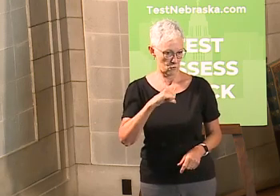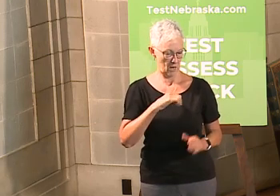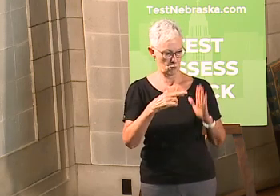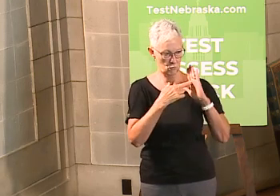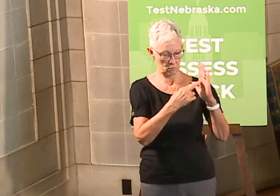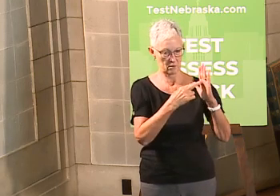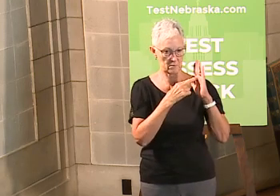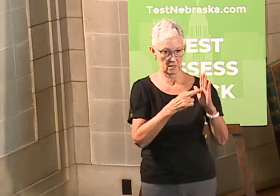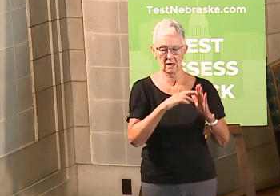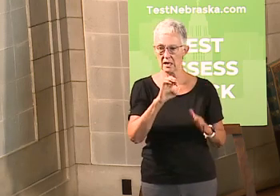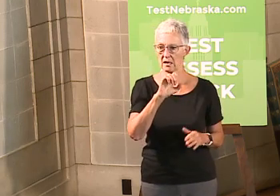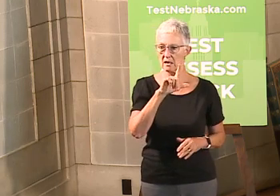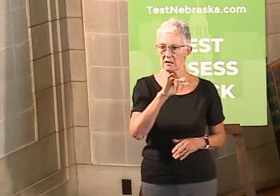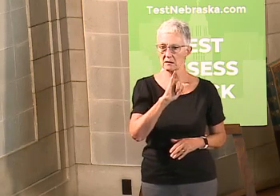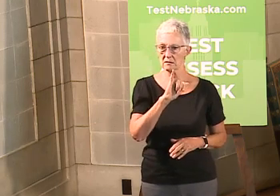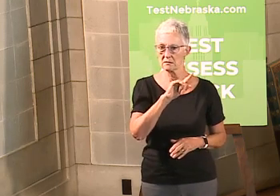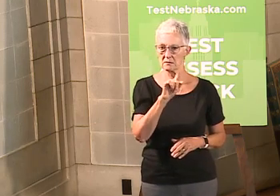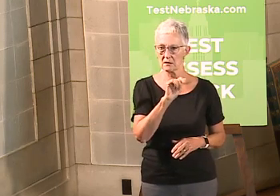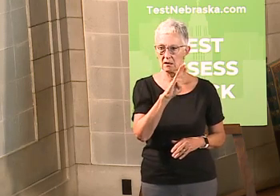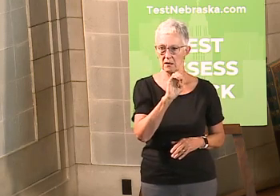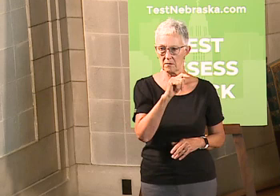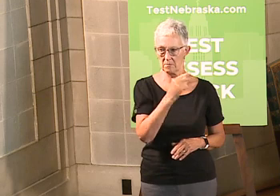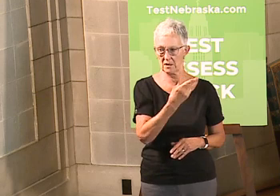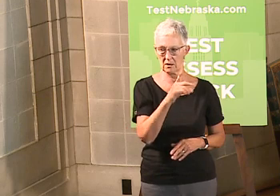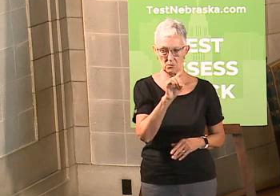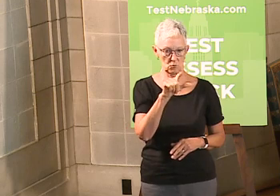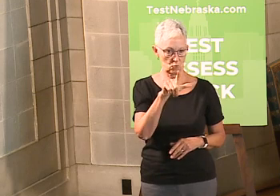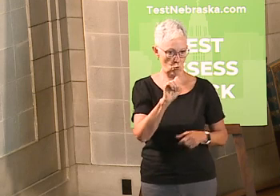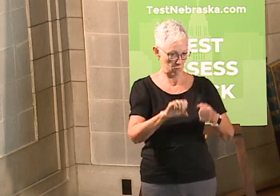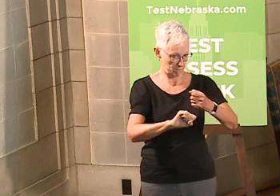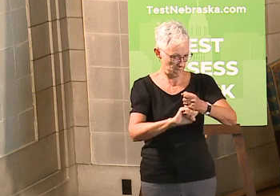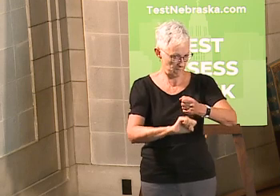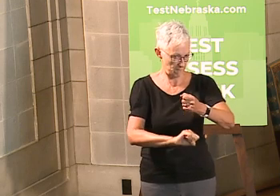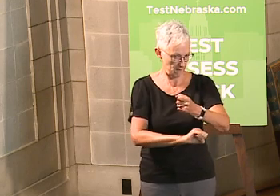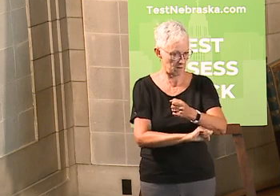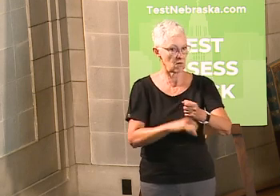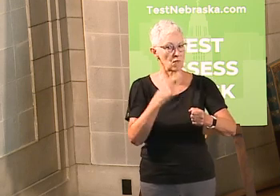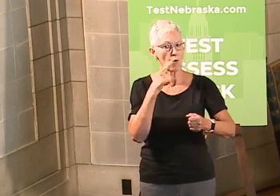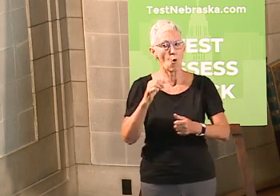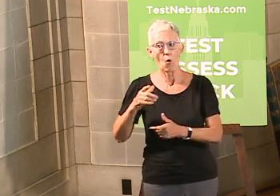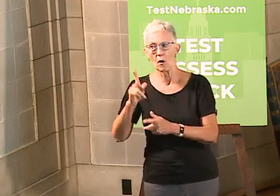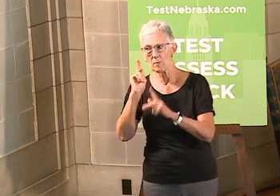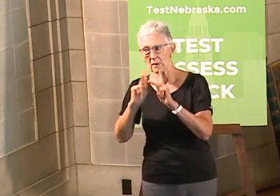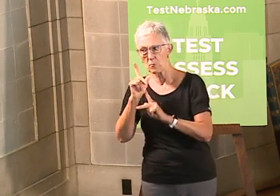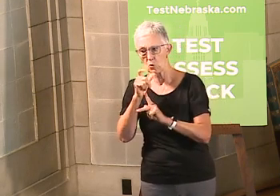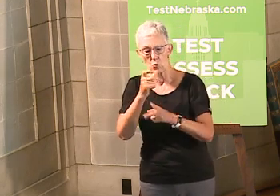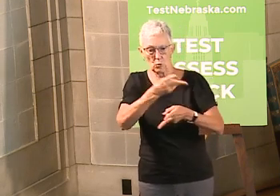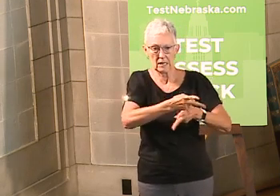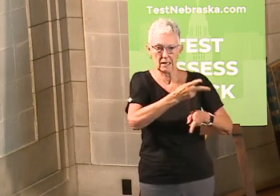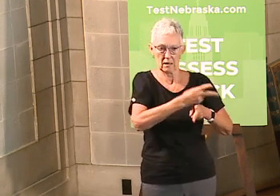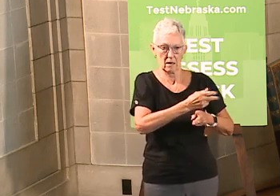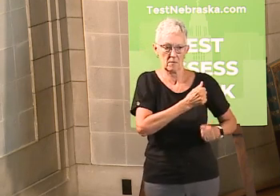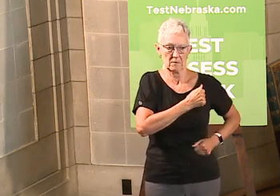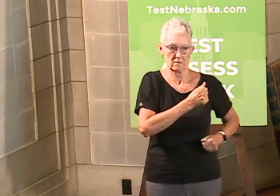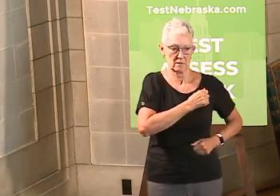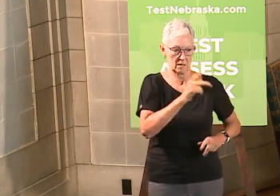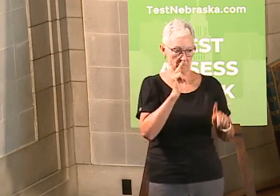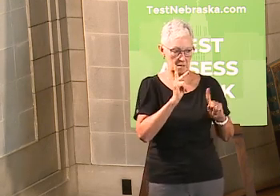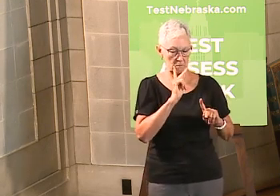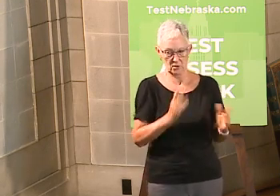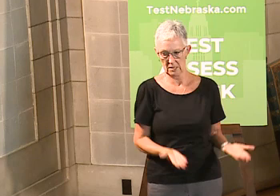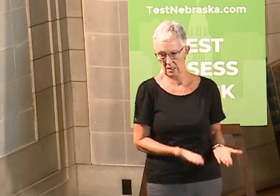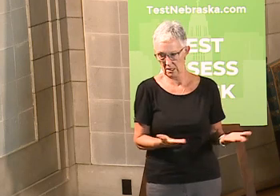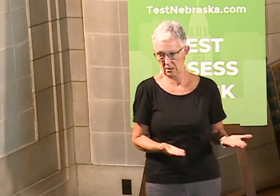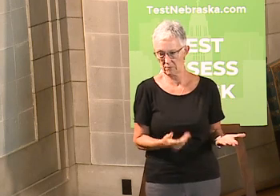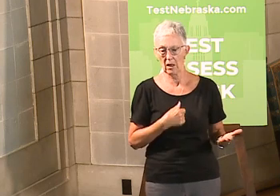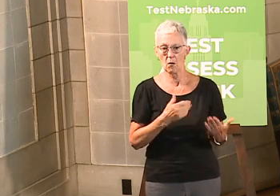Dole Foundation and military caregivers in Nebraska and beyond. I'd like to thank Governor Ricketts and the Nebraska Department